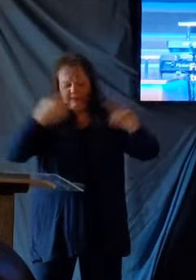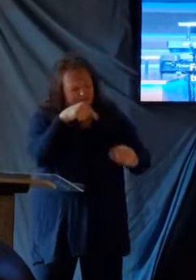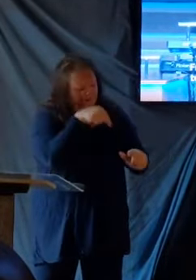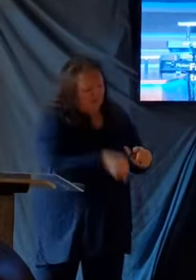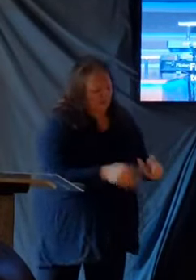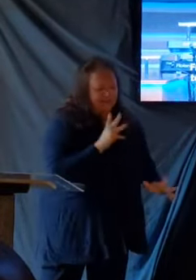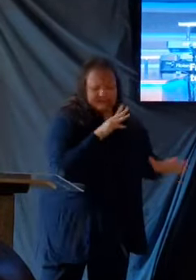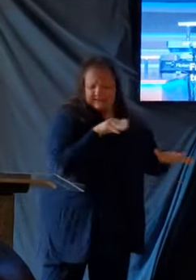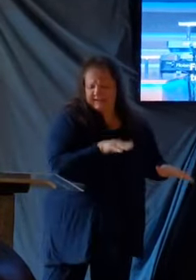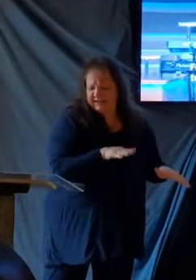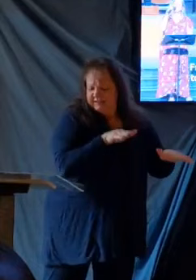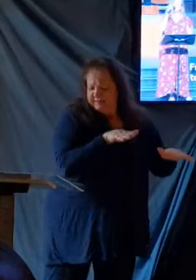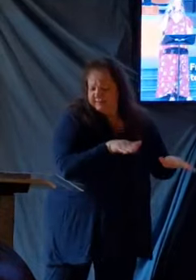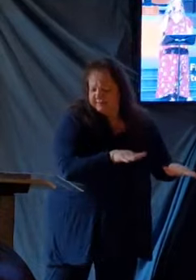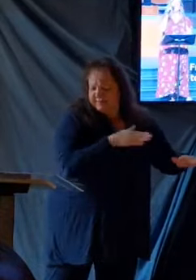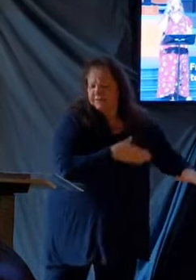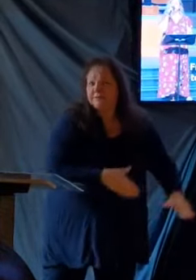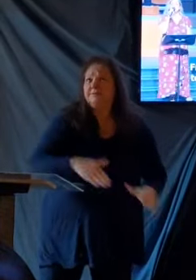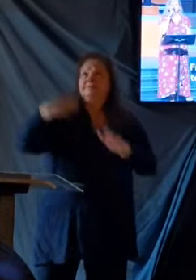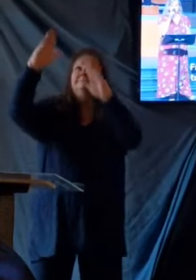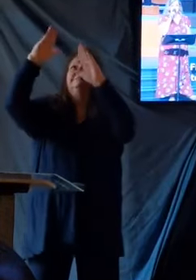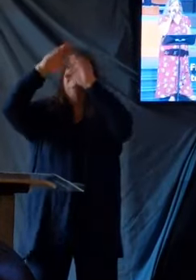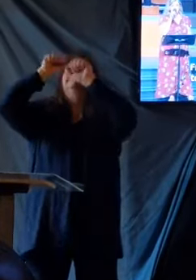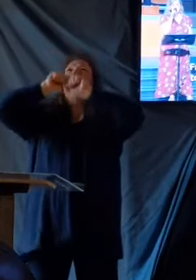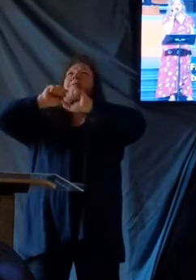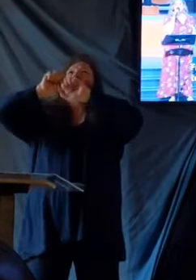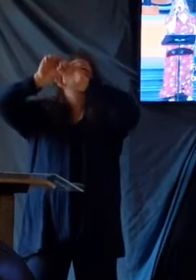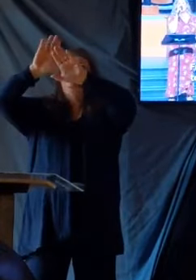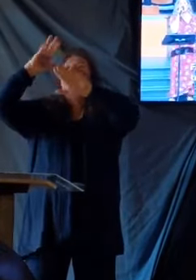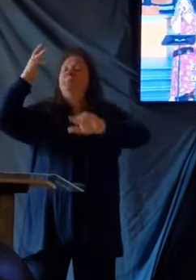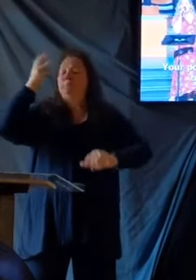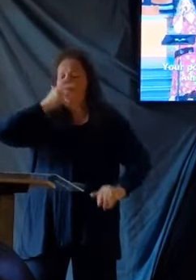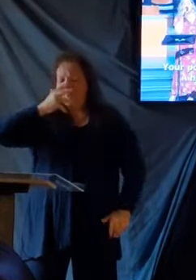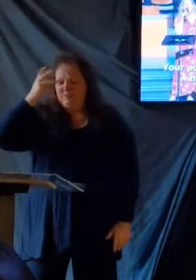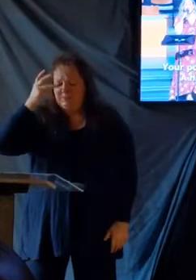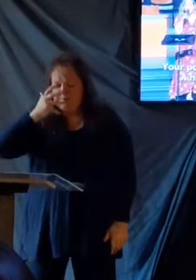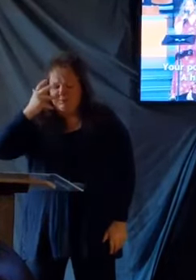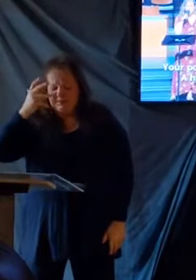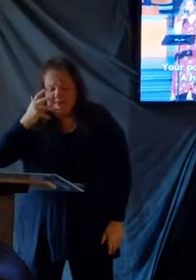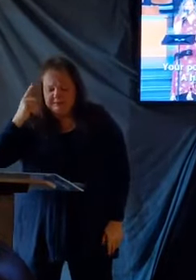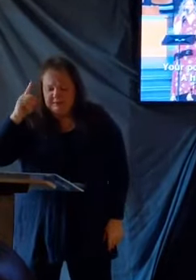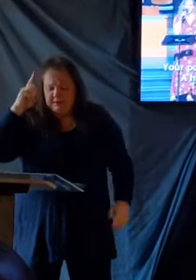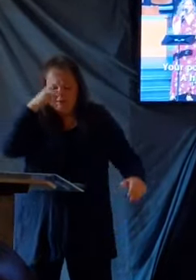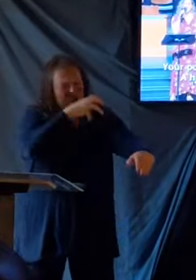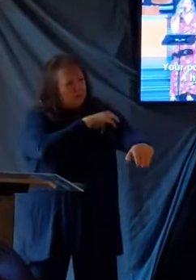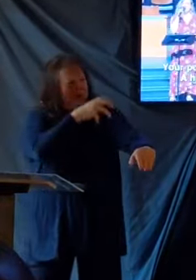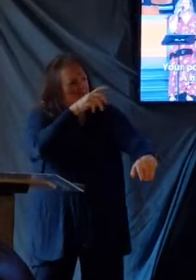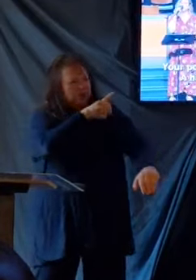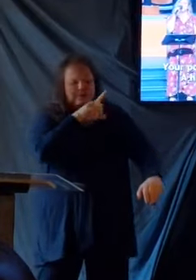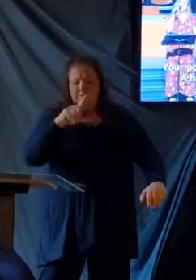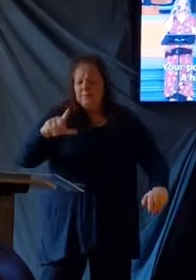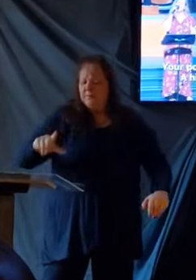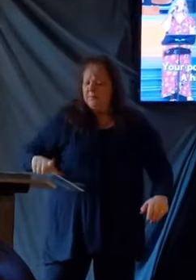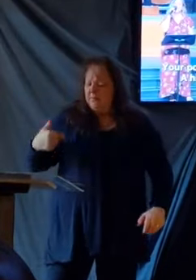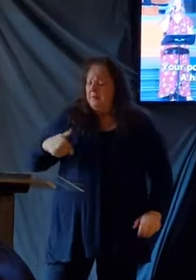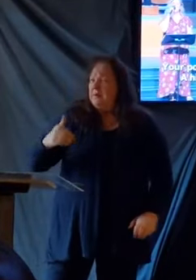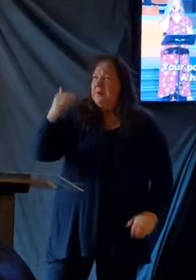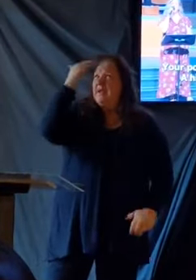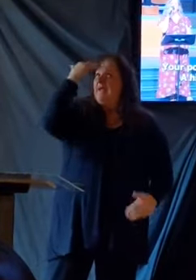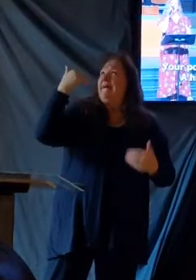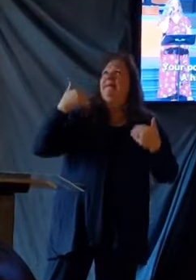From the depths of the sea to the mountain summit, your power, Lord, it knows